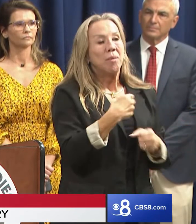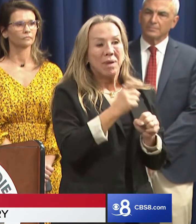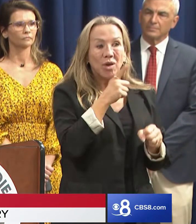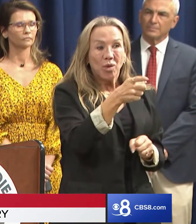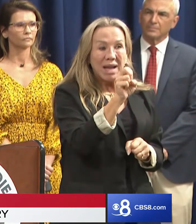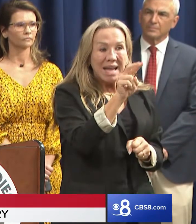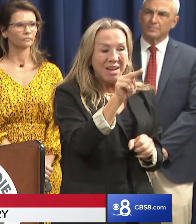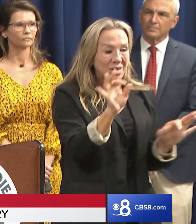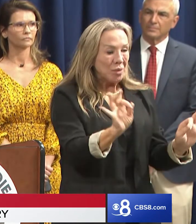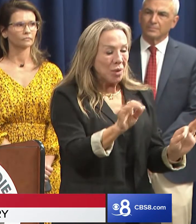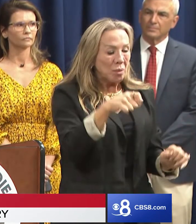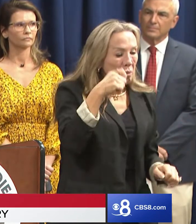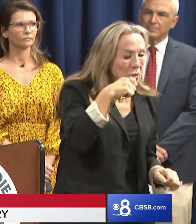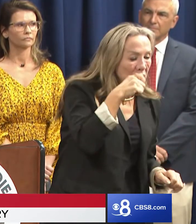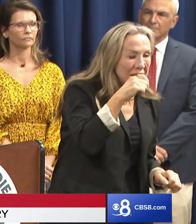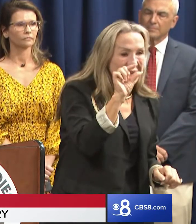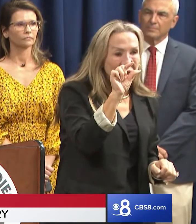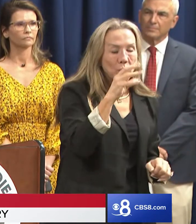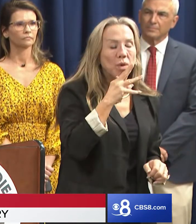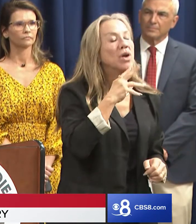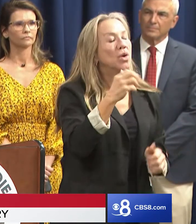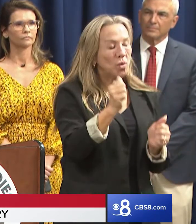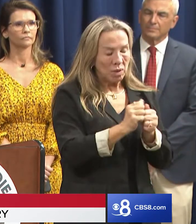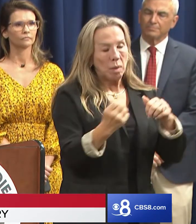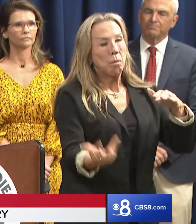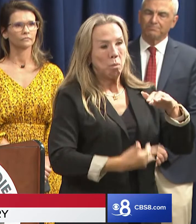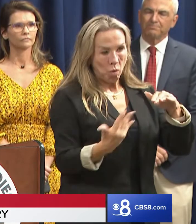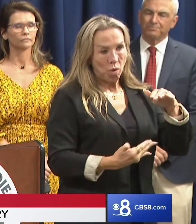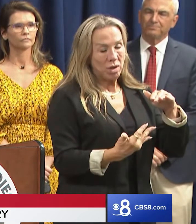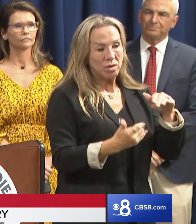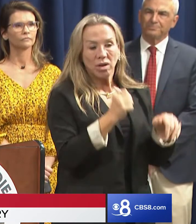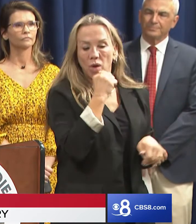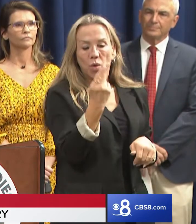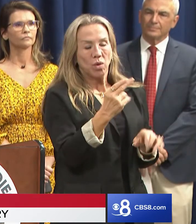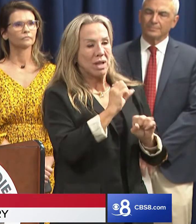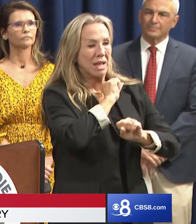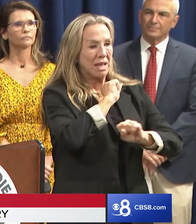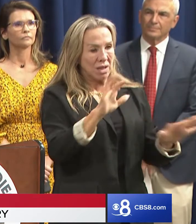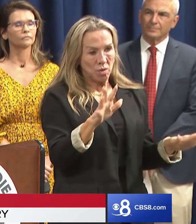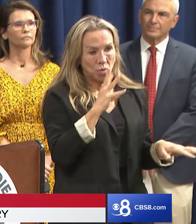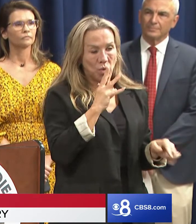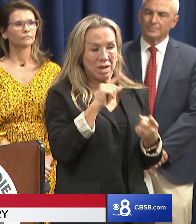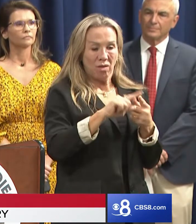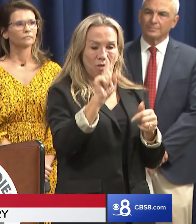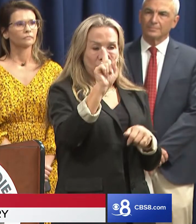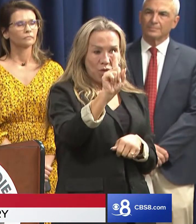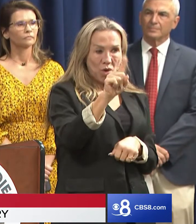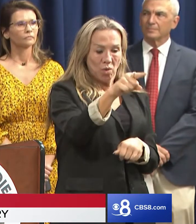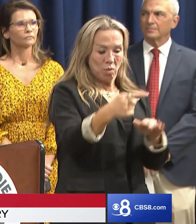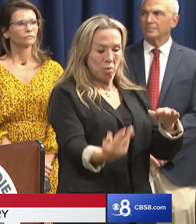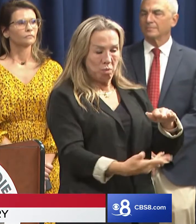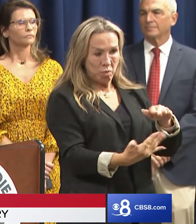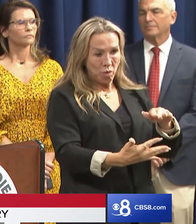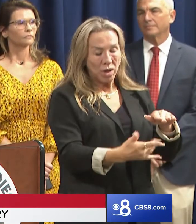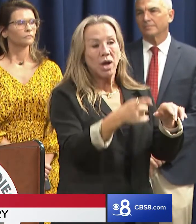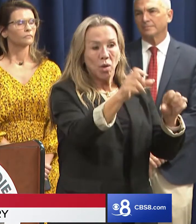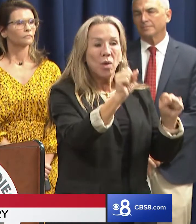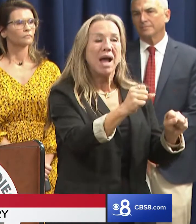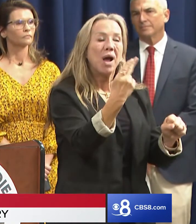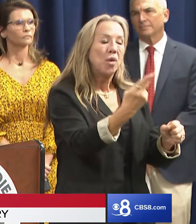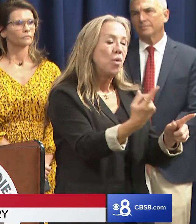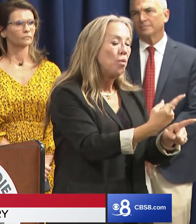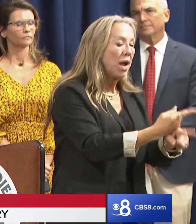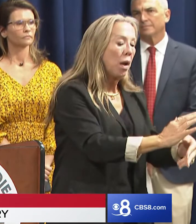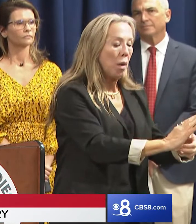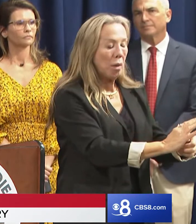water. Do not use tap water that you have not first boiled. In many cases, you can use tap water and soap to wash your